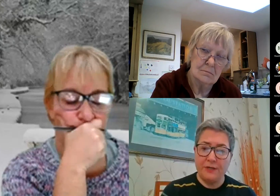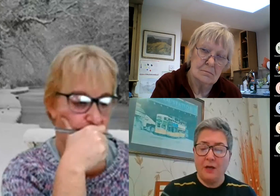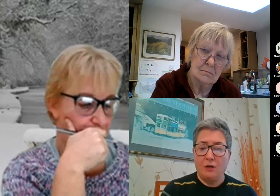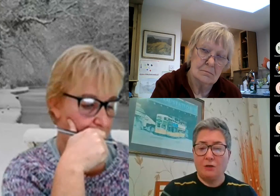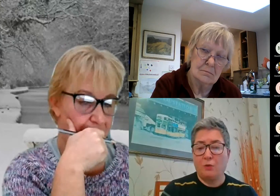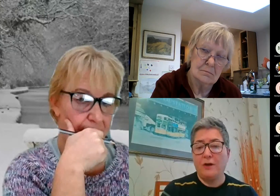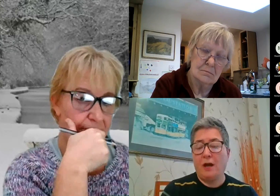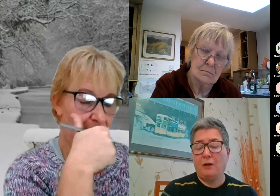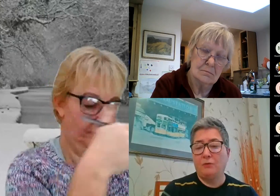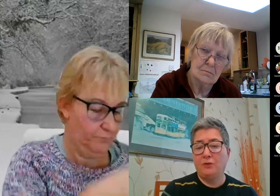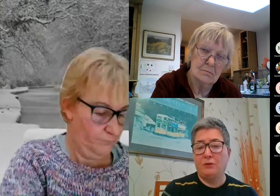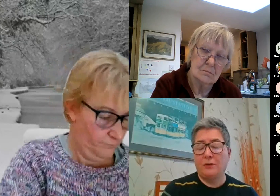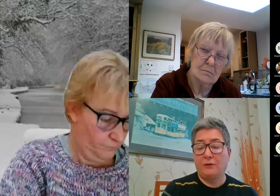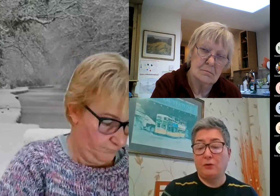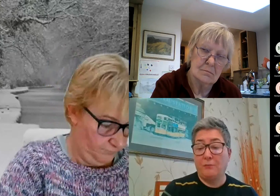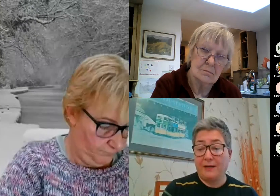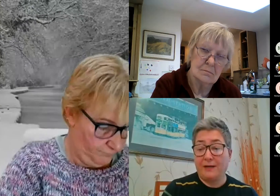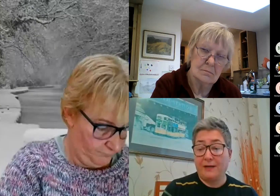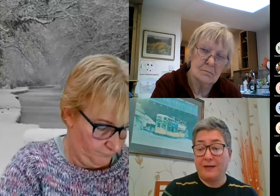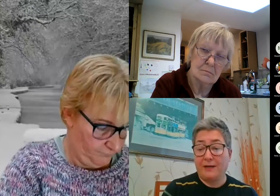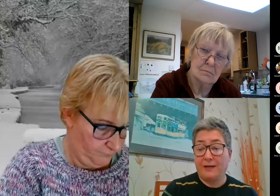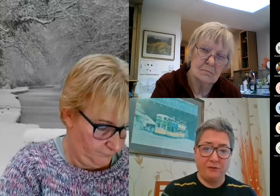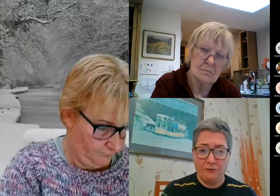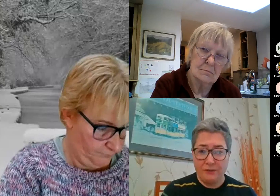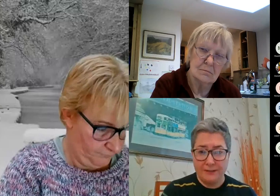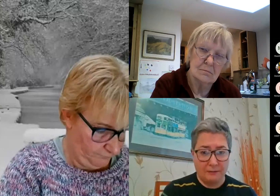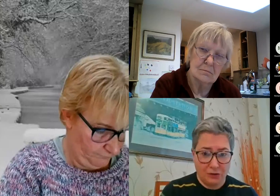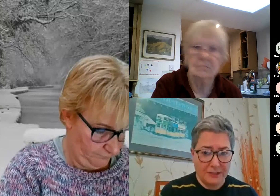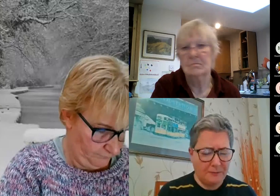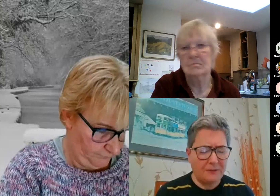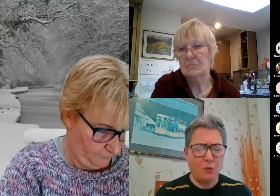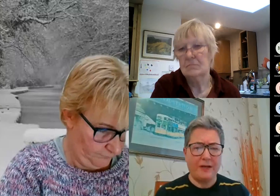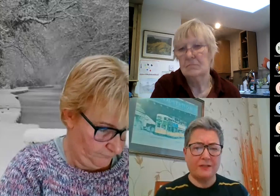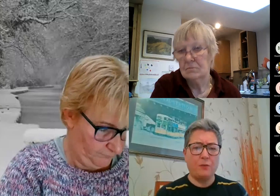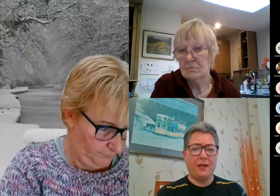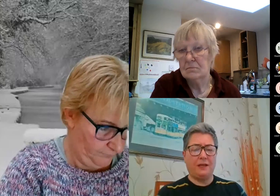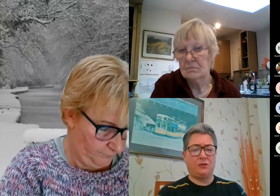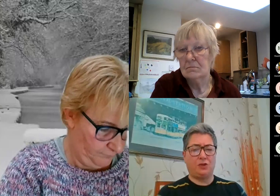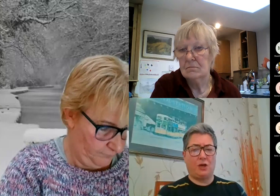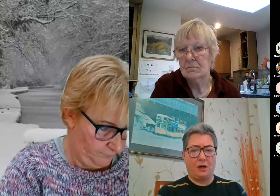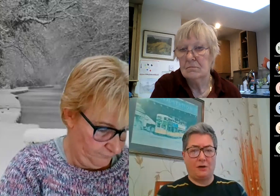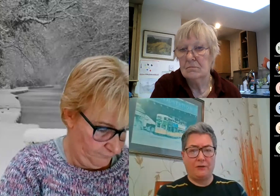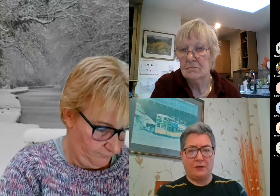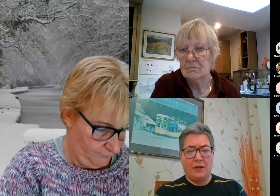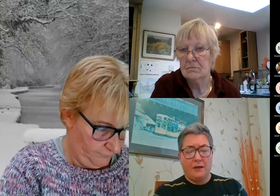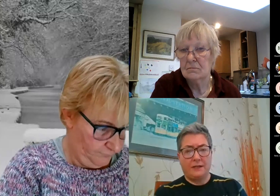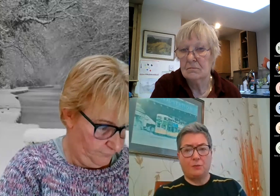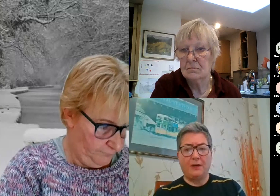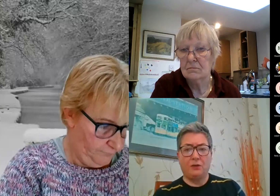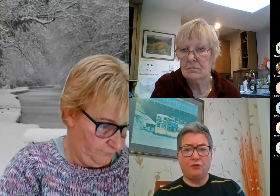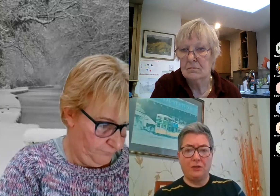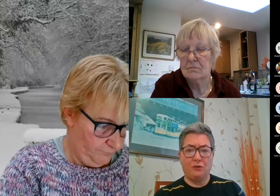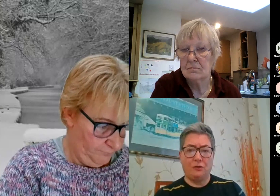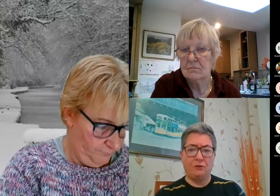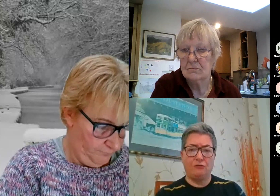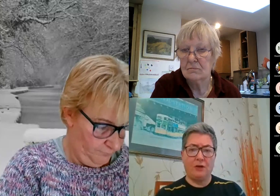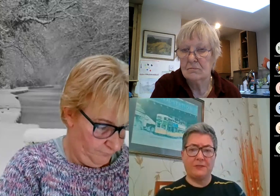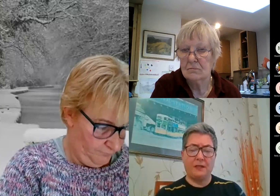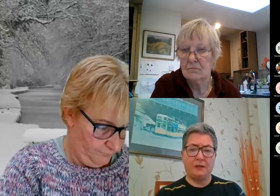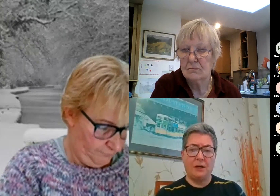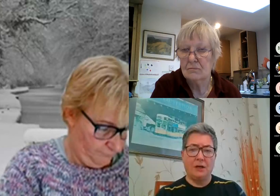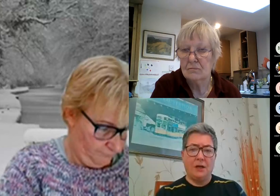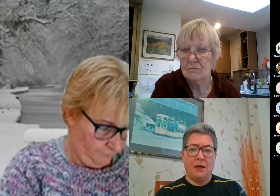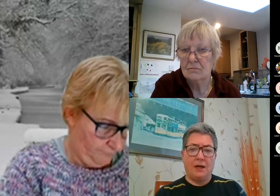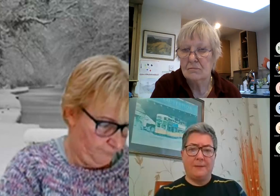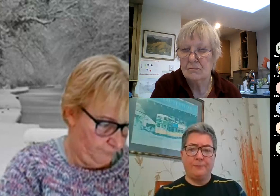question, I suppose. There's one, how you get your manager to provide the reasonable adjustments. Well, that's why HR are there, and that's why your trade